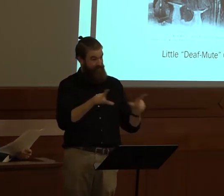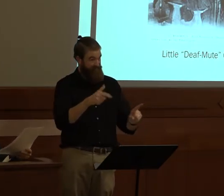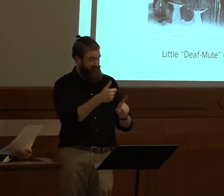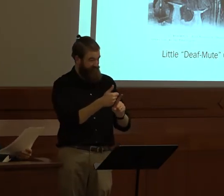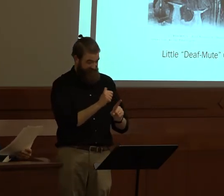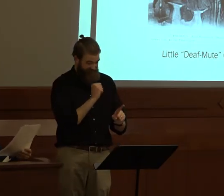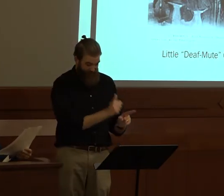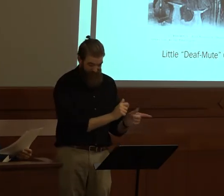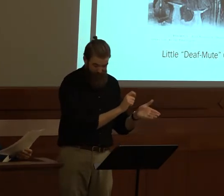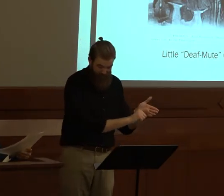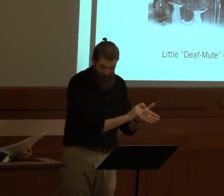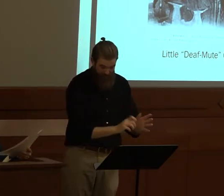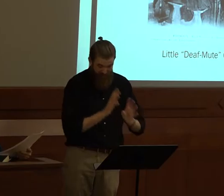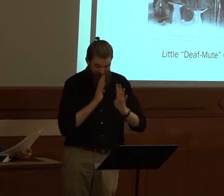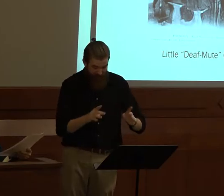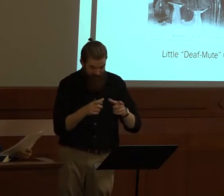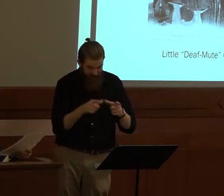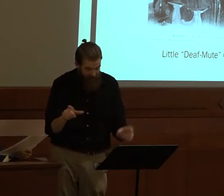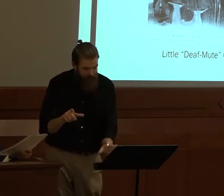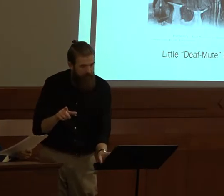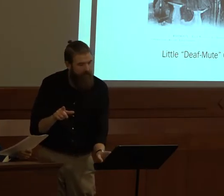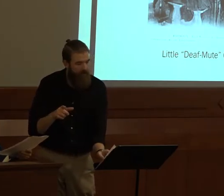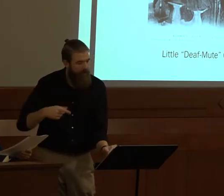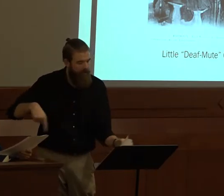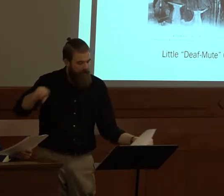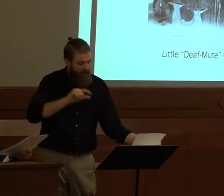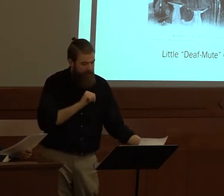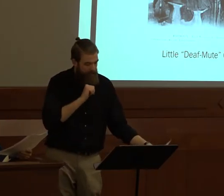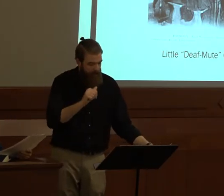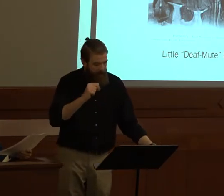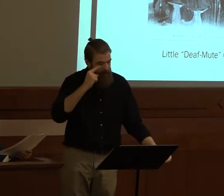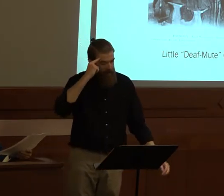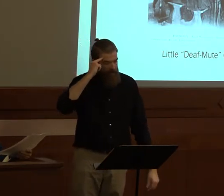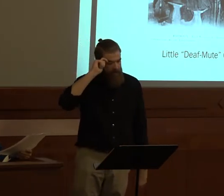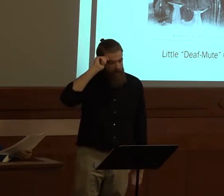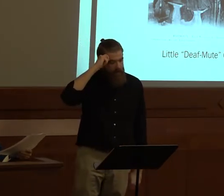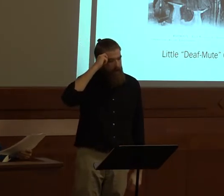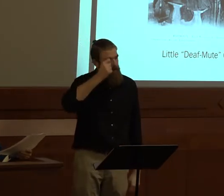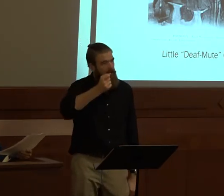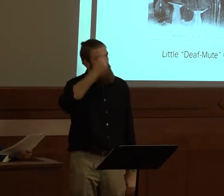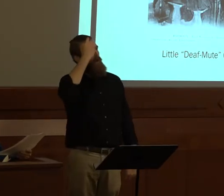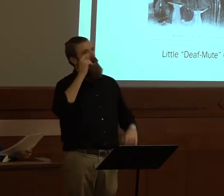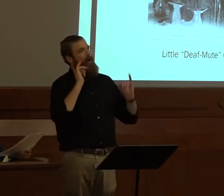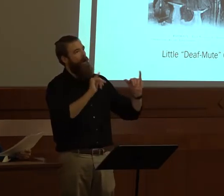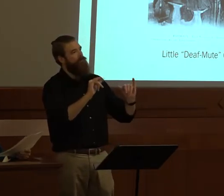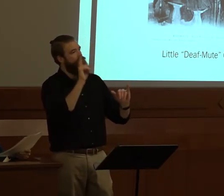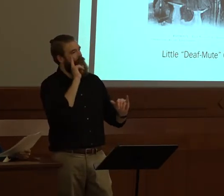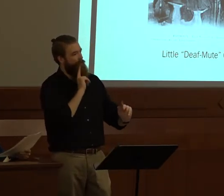It was the addition of deaf communication in sign language that had been missing,